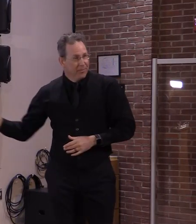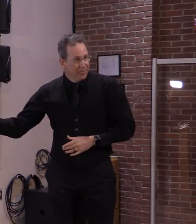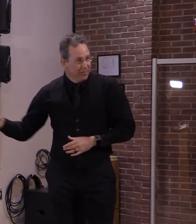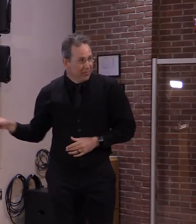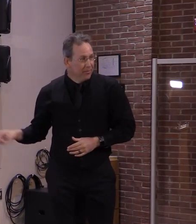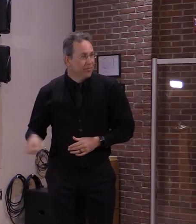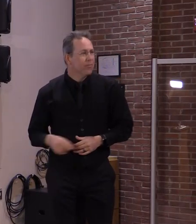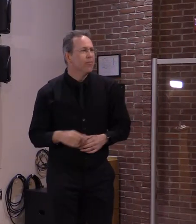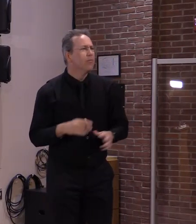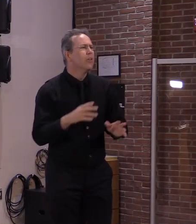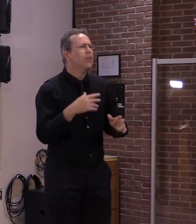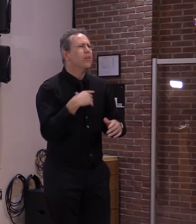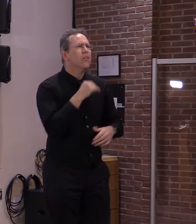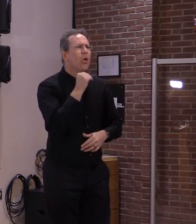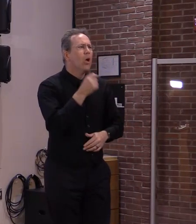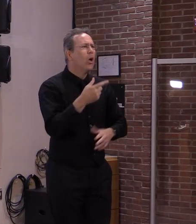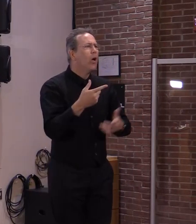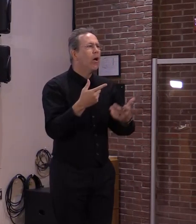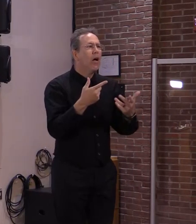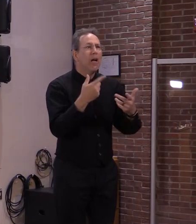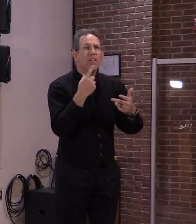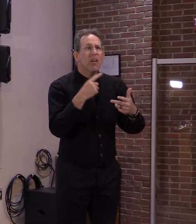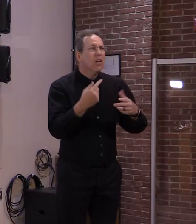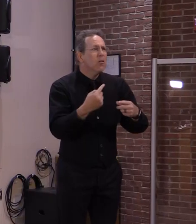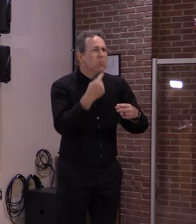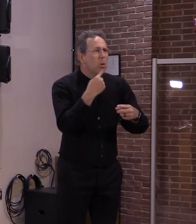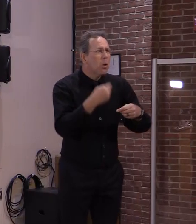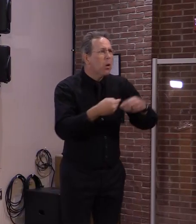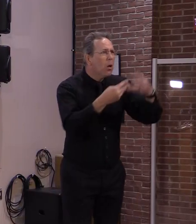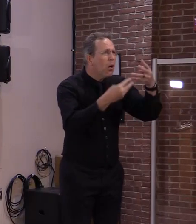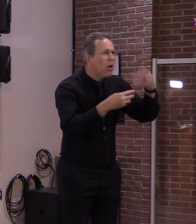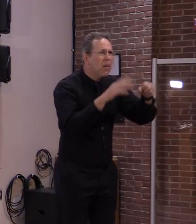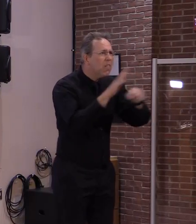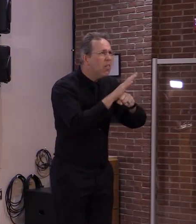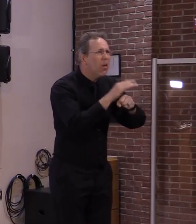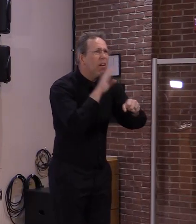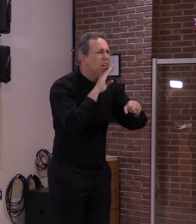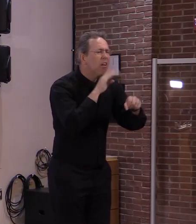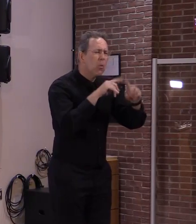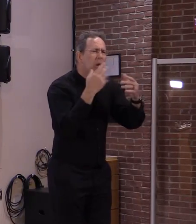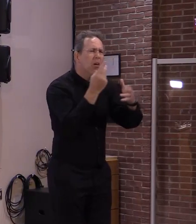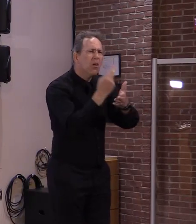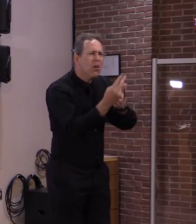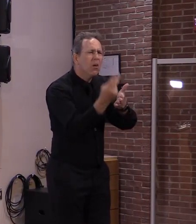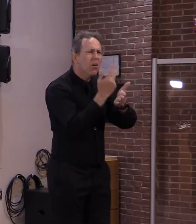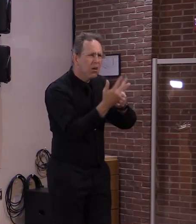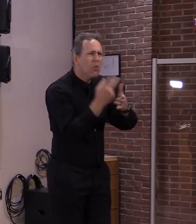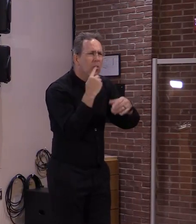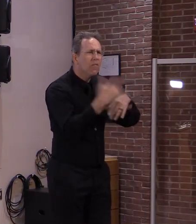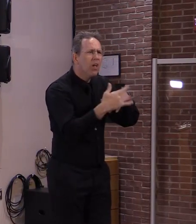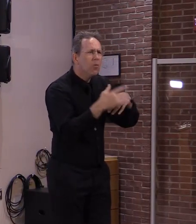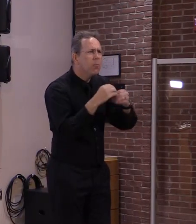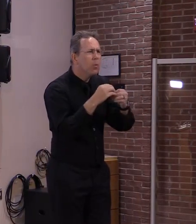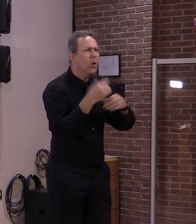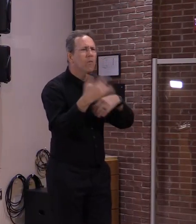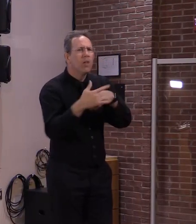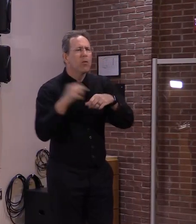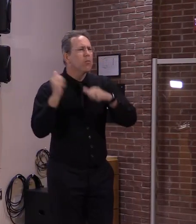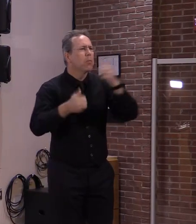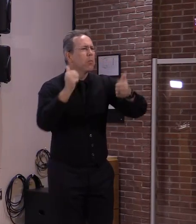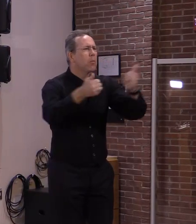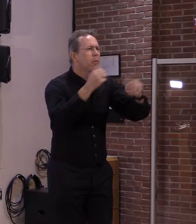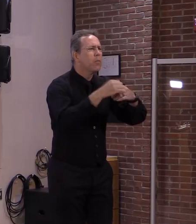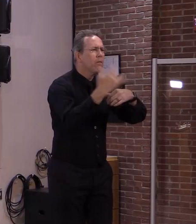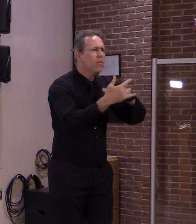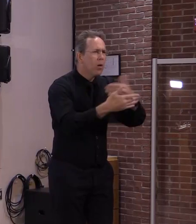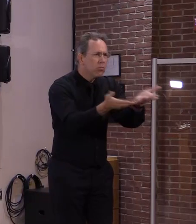week or next. We're still adding appointments, as are the pharmacies, so you should lock one in now if